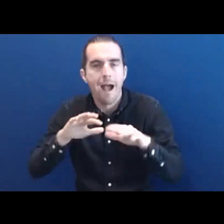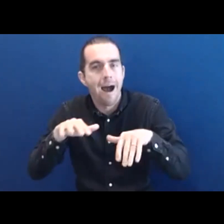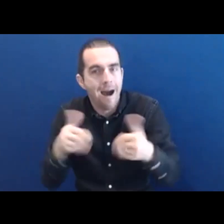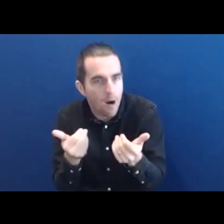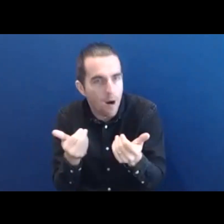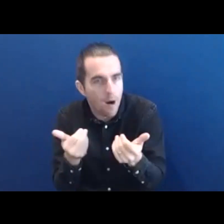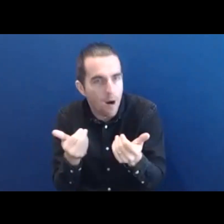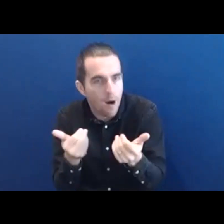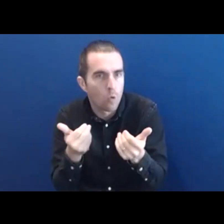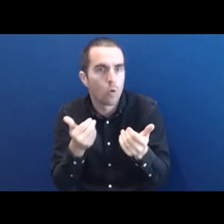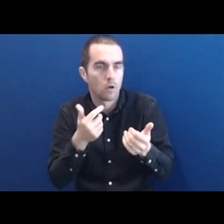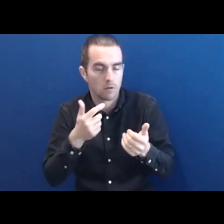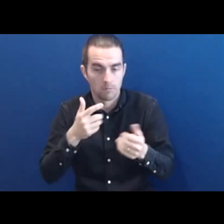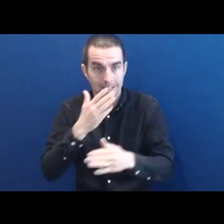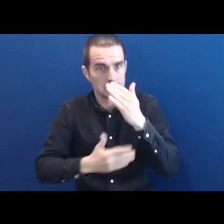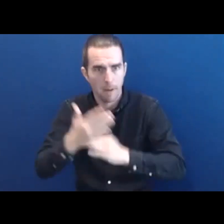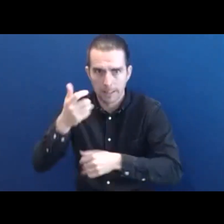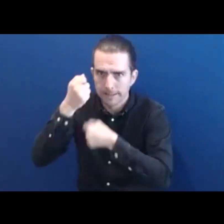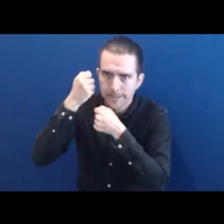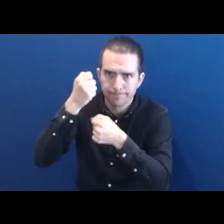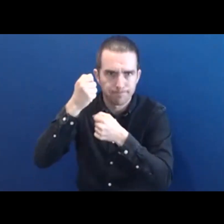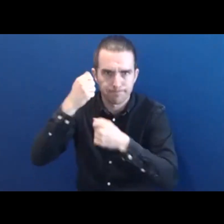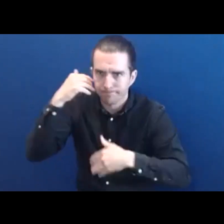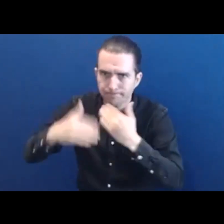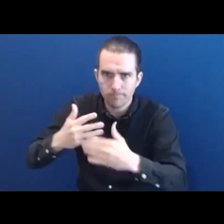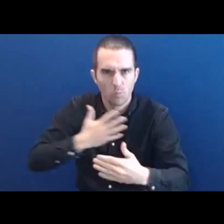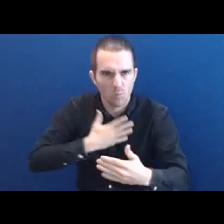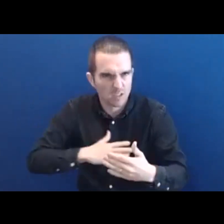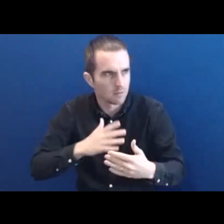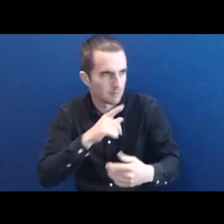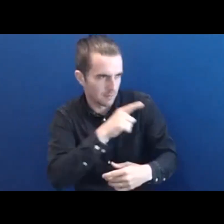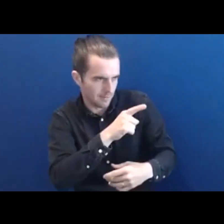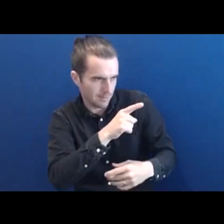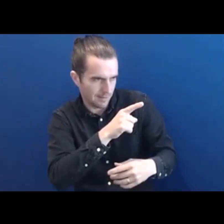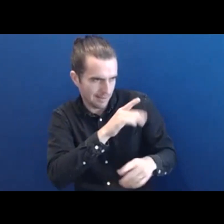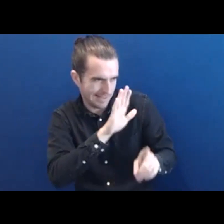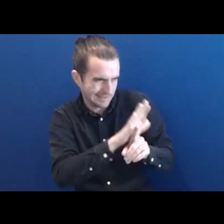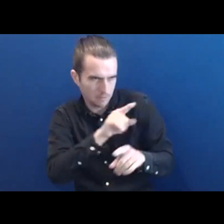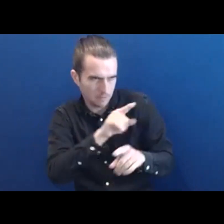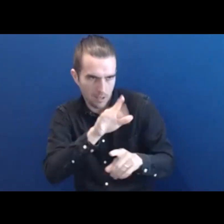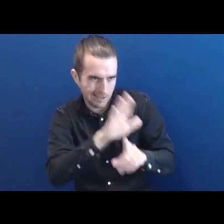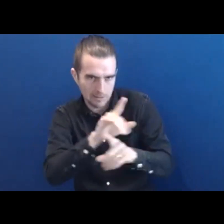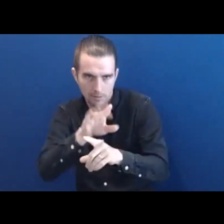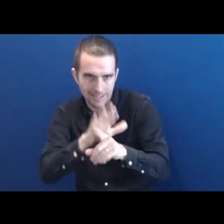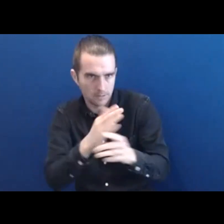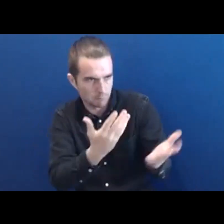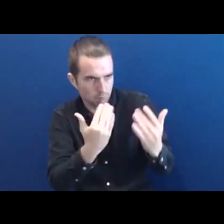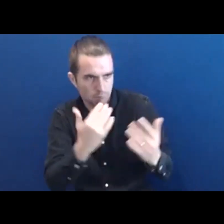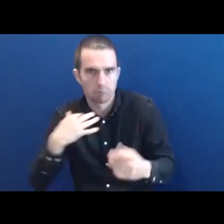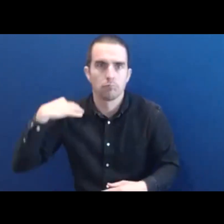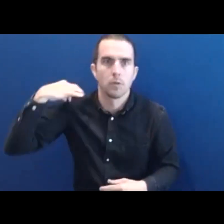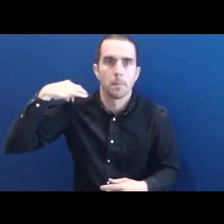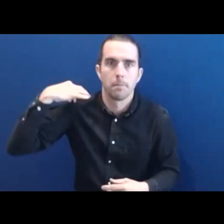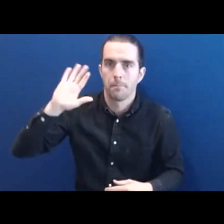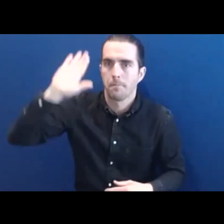disability speaking, representing the disability community. They are the and it's